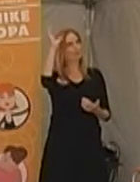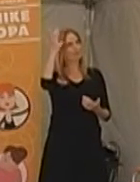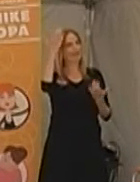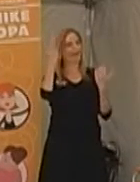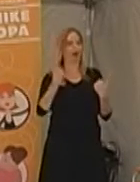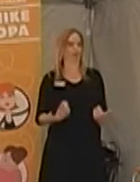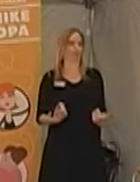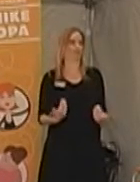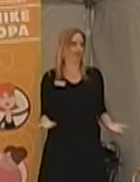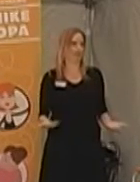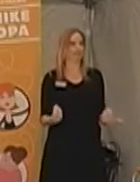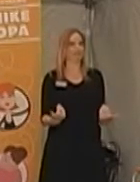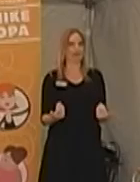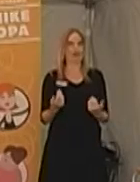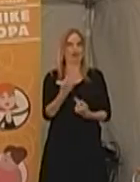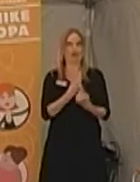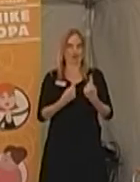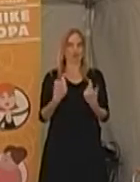part of the panel.